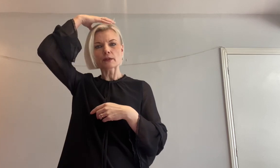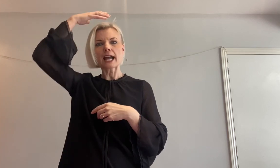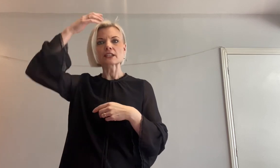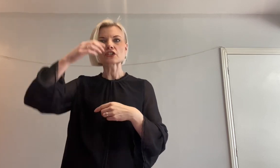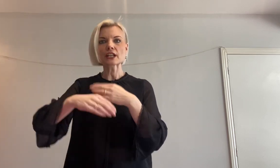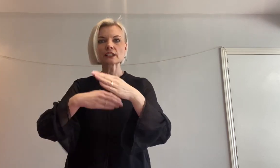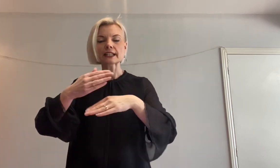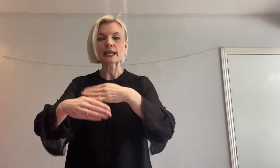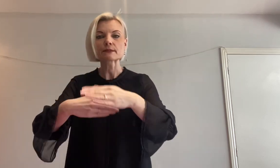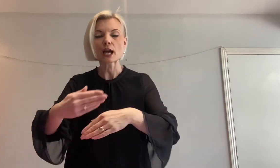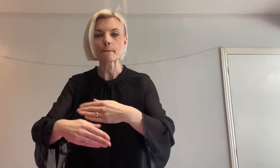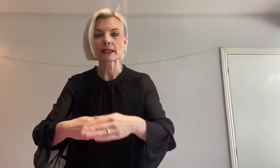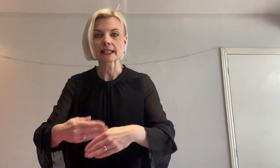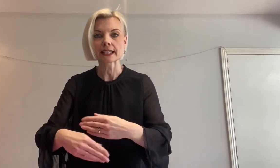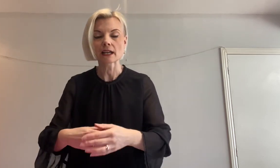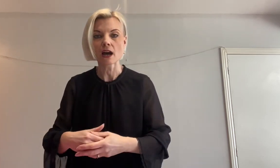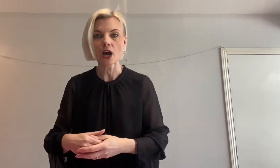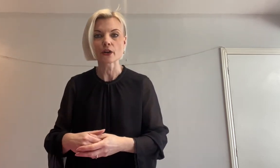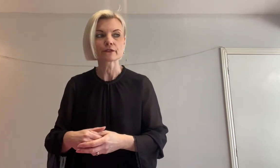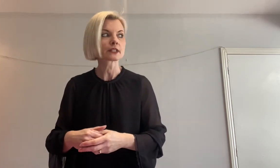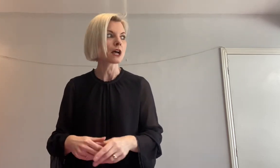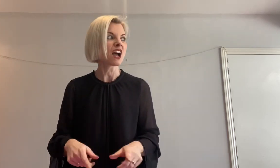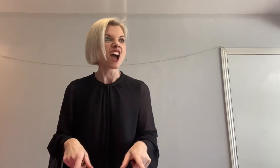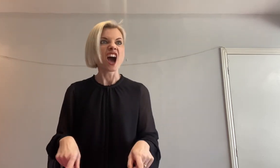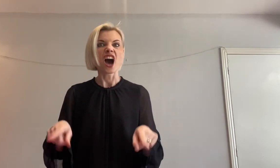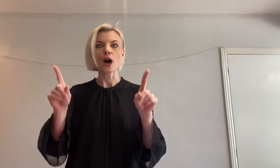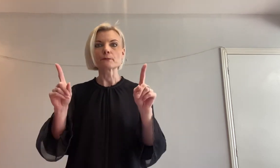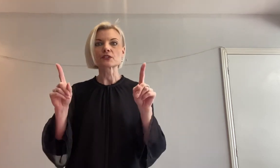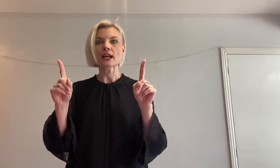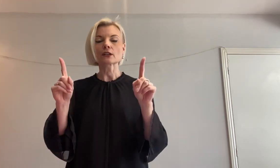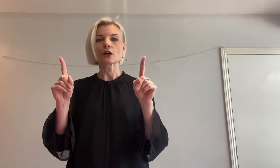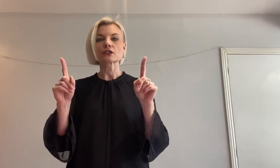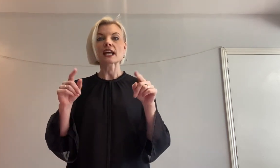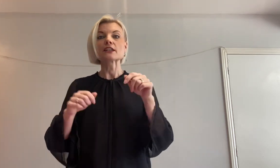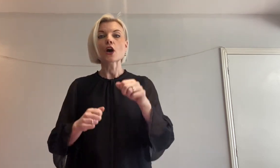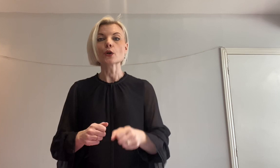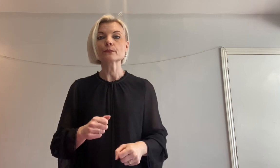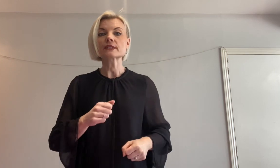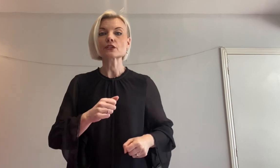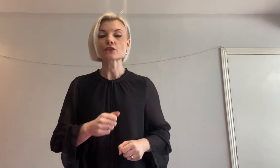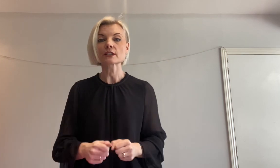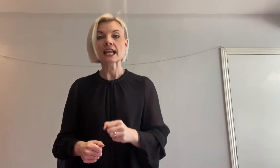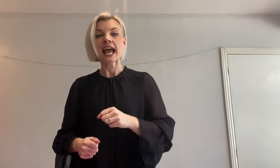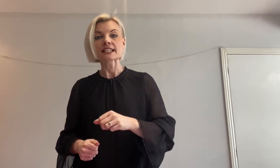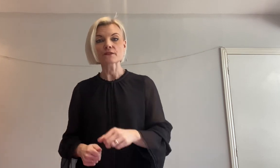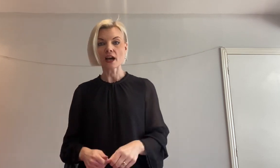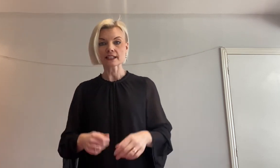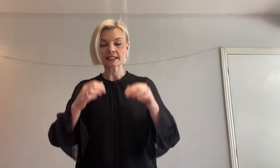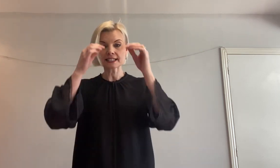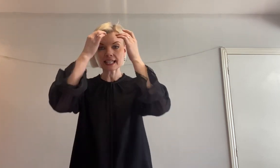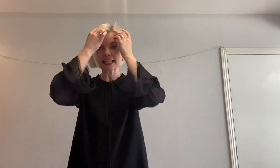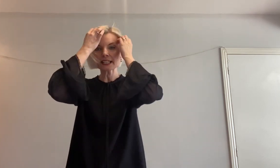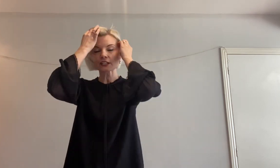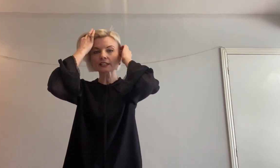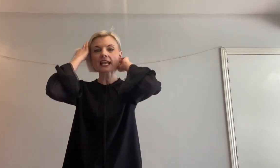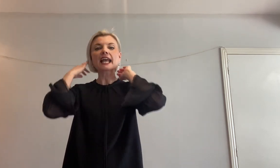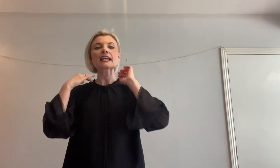and Jill came tumbling after. Up Jack got and home did trot as fast as he could